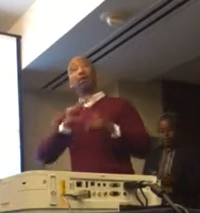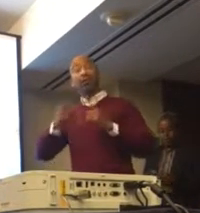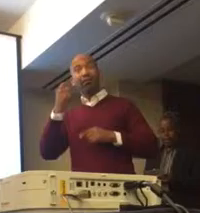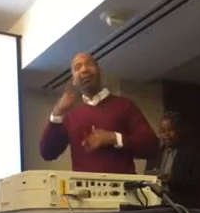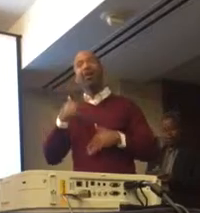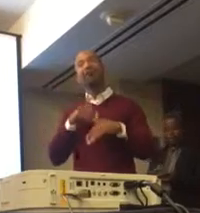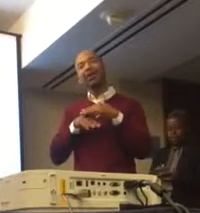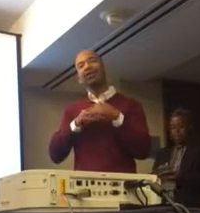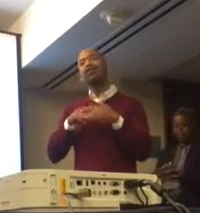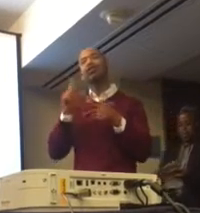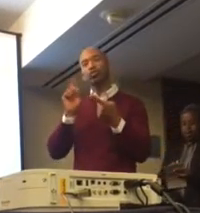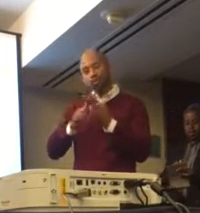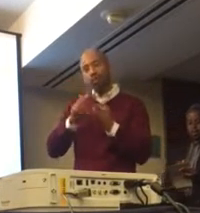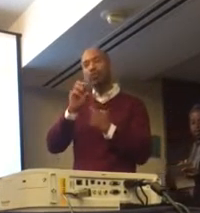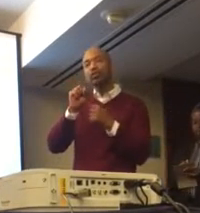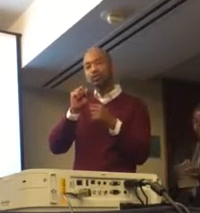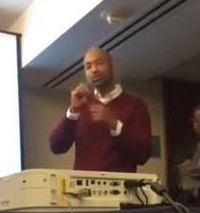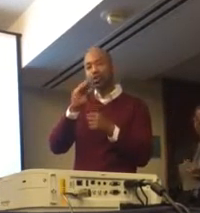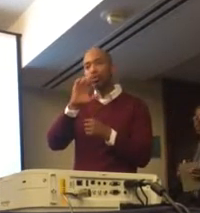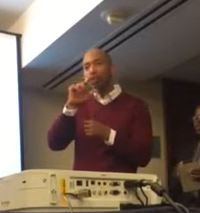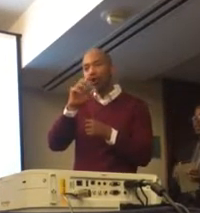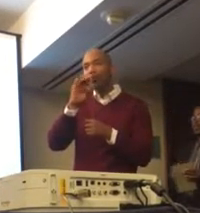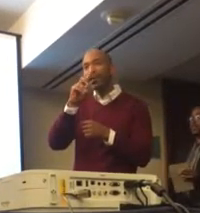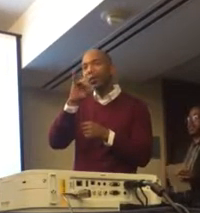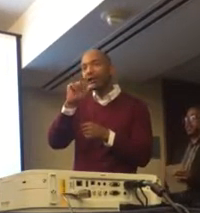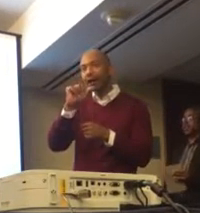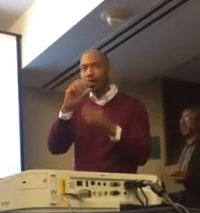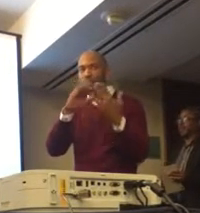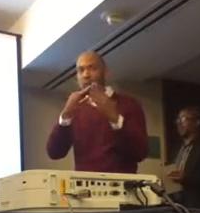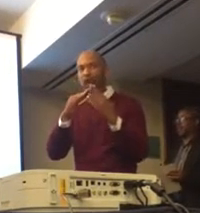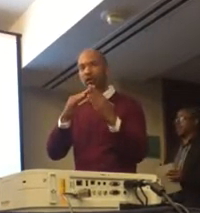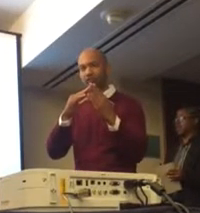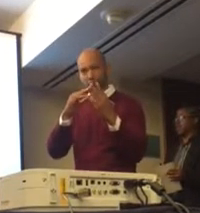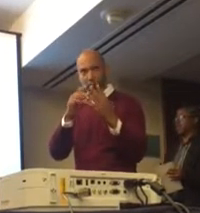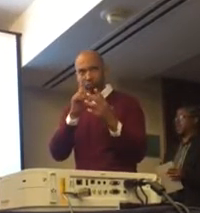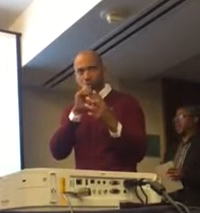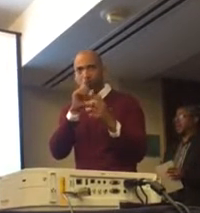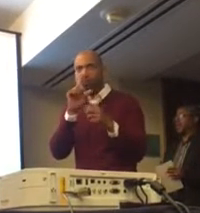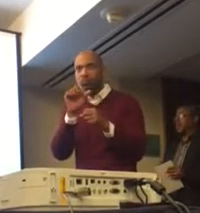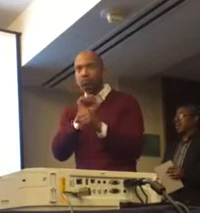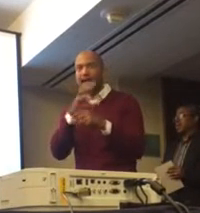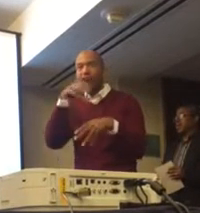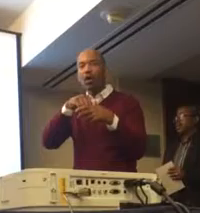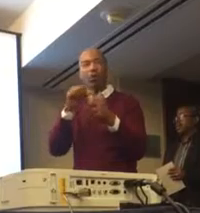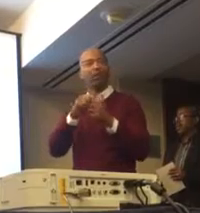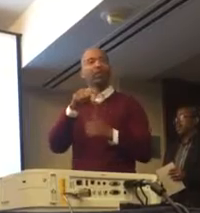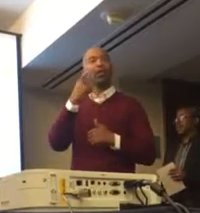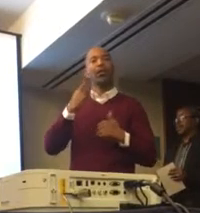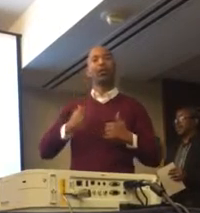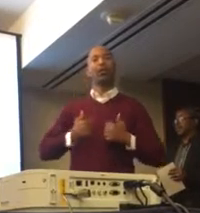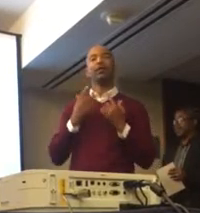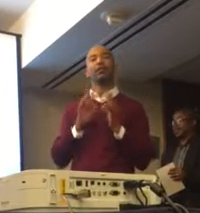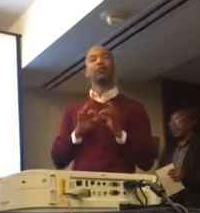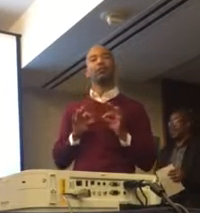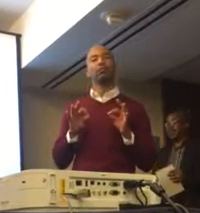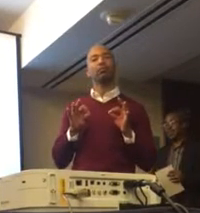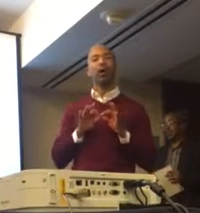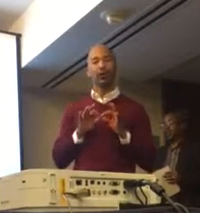media community, where they're still a part of this Black Lives Matter. So just understand that dynamic when you're interacting